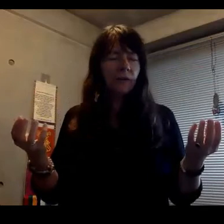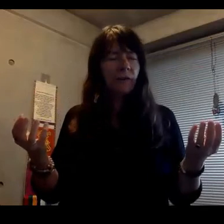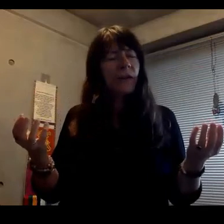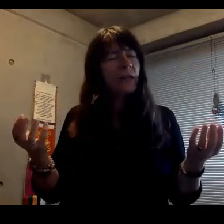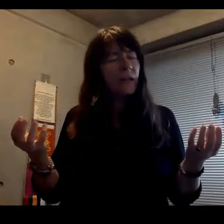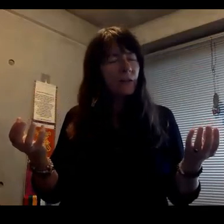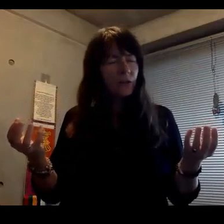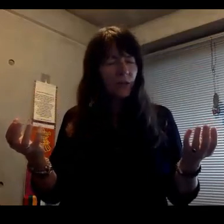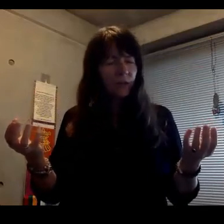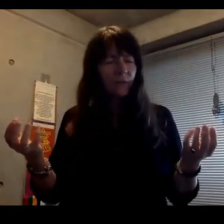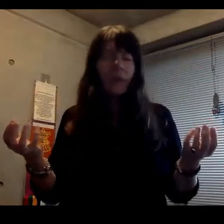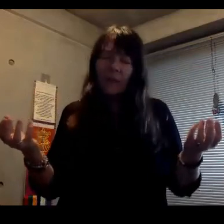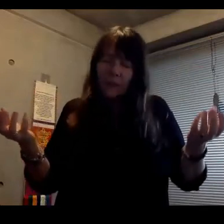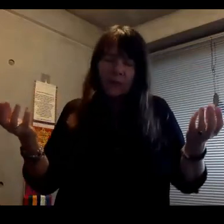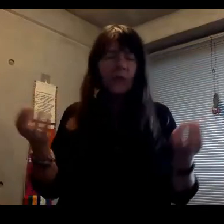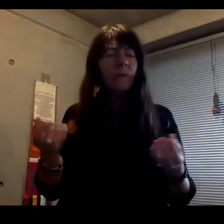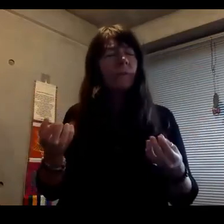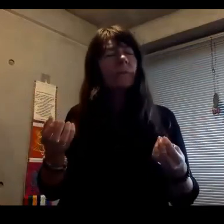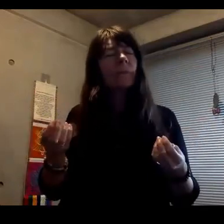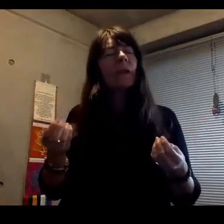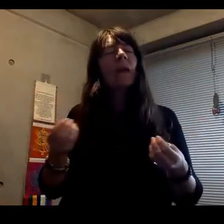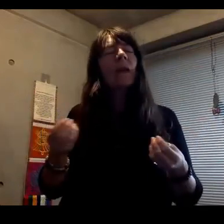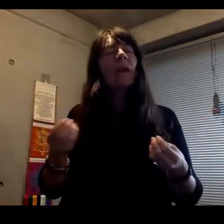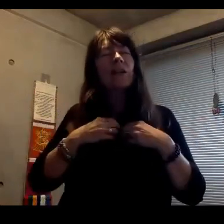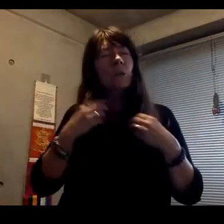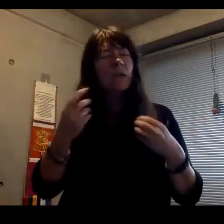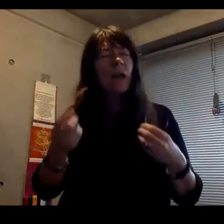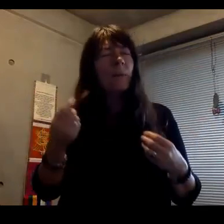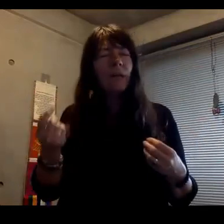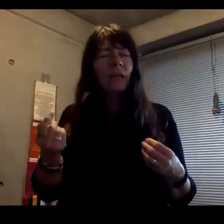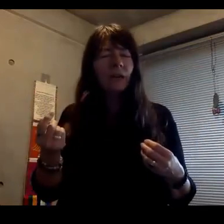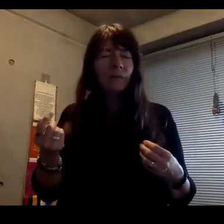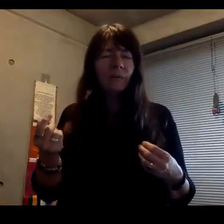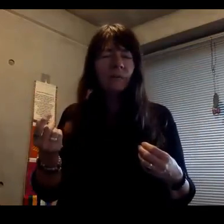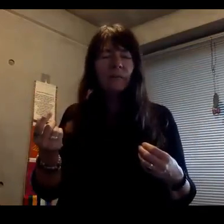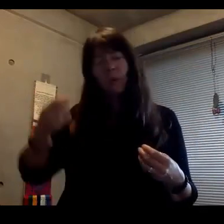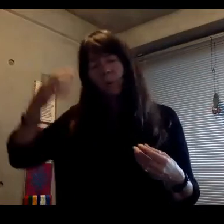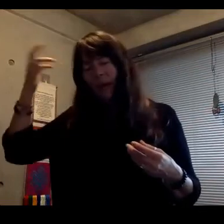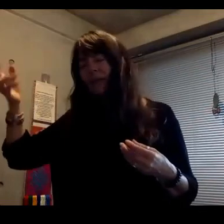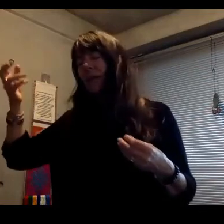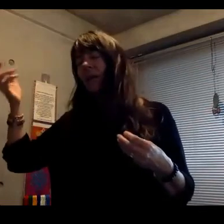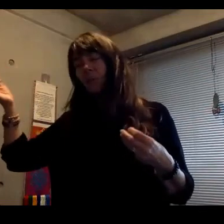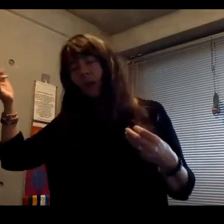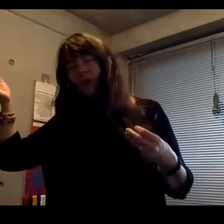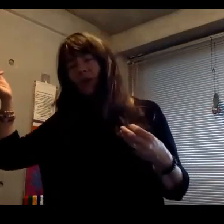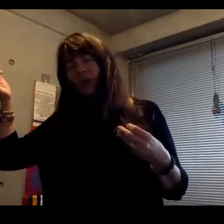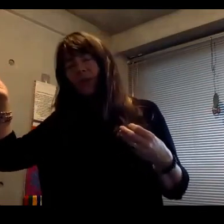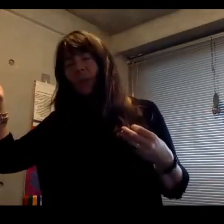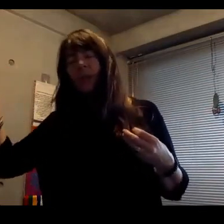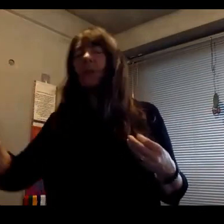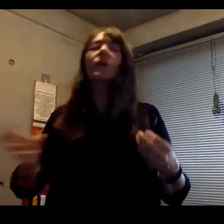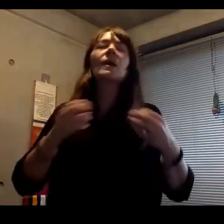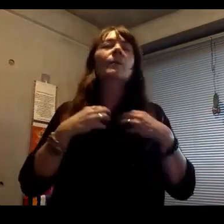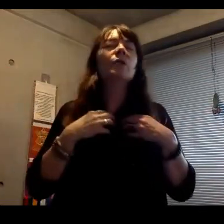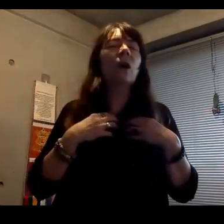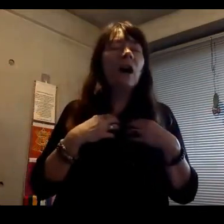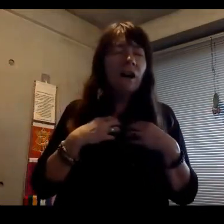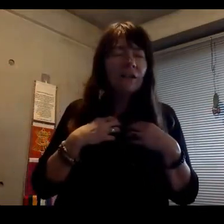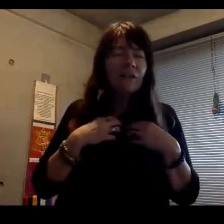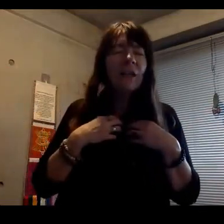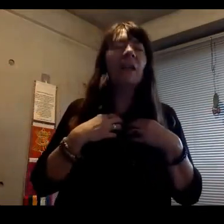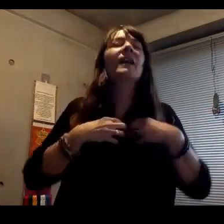love and energy, love energy. That's what's happening here. Your mind is telling you, we're going to learn something new, but